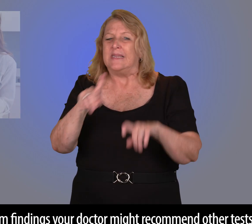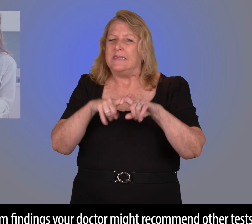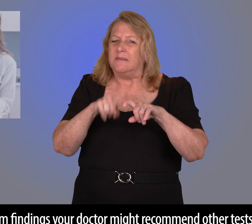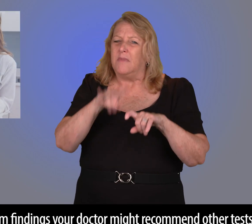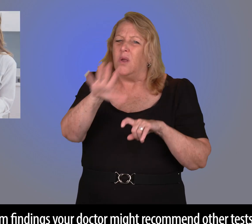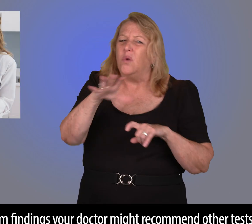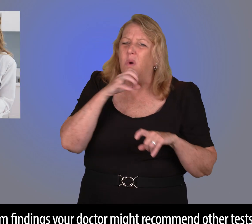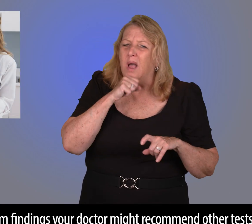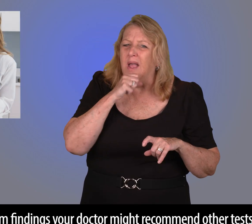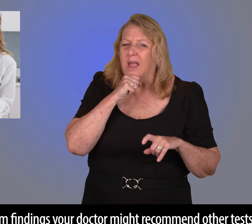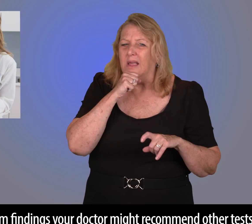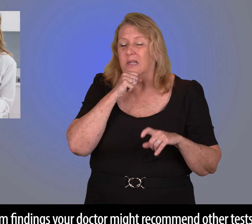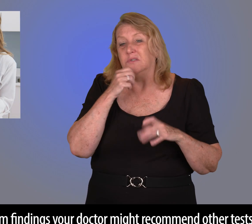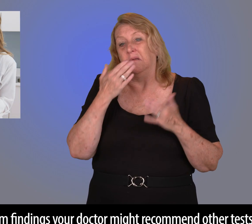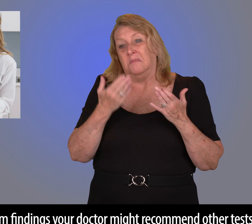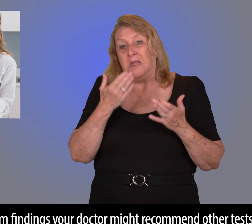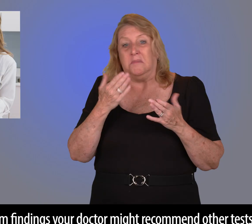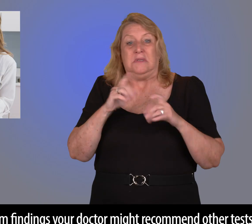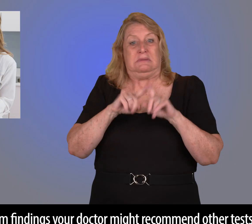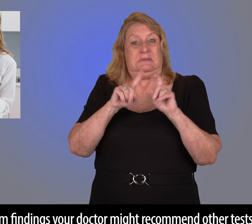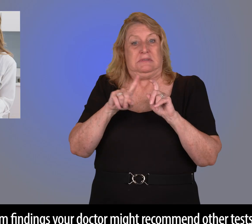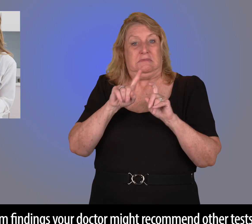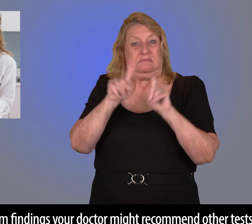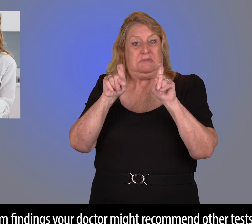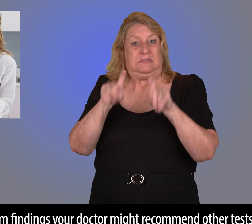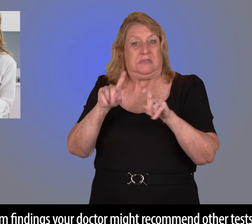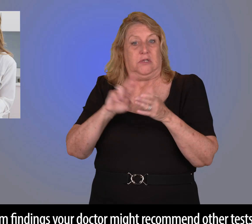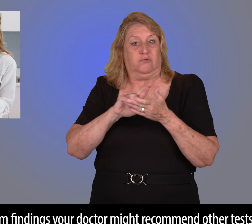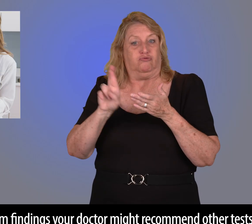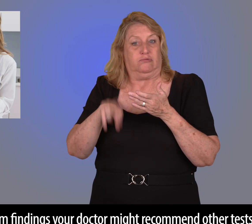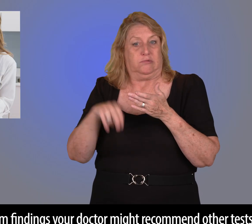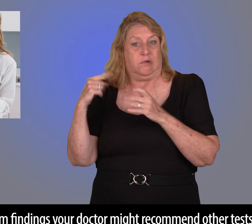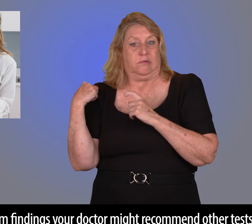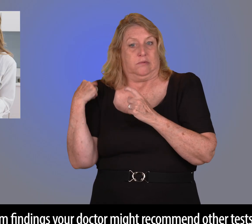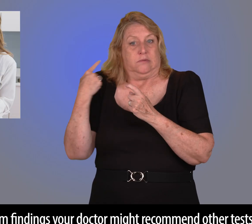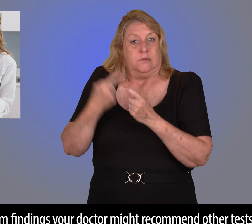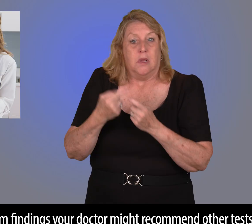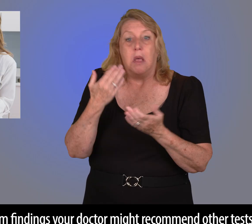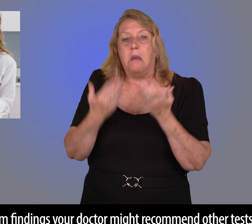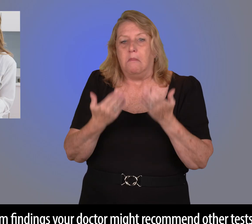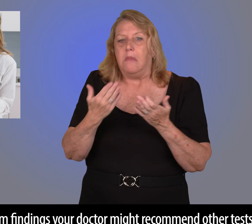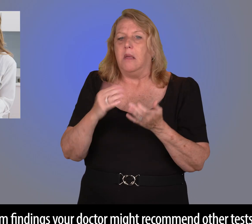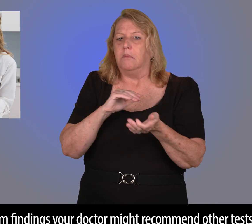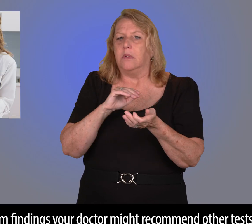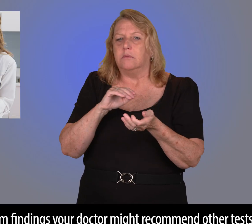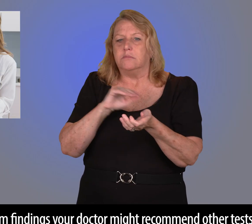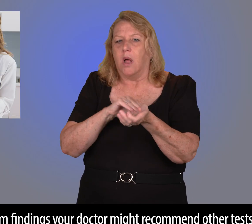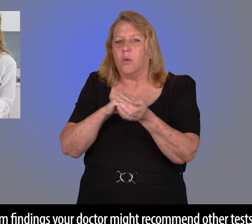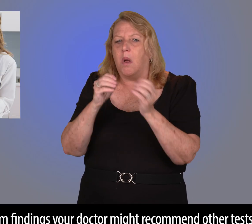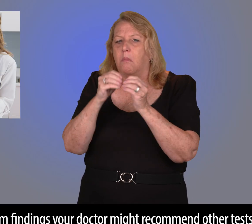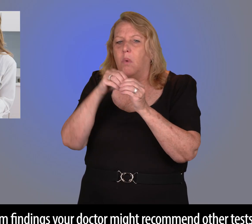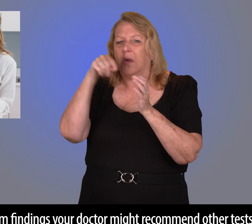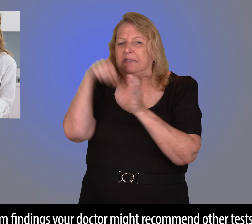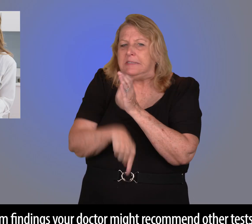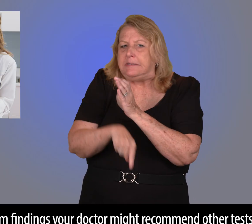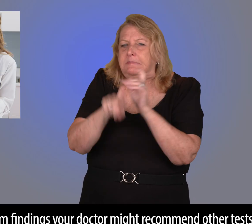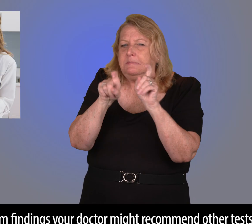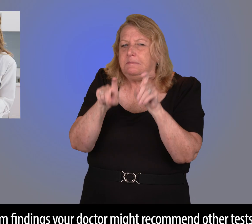Depending on your age and exam findings, your doctor might recommend other tests, such